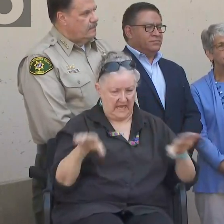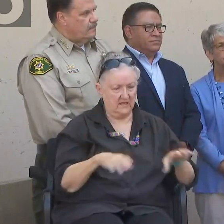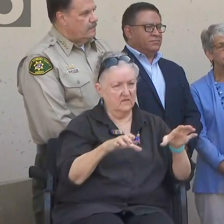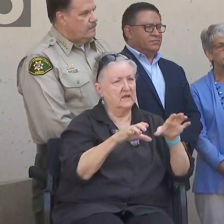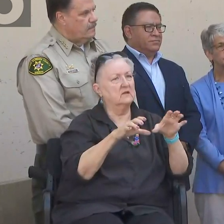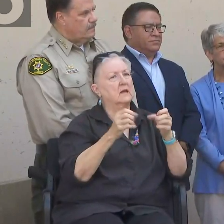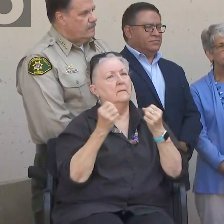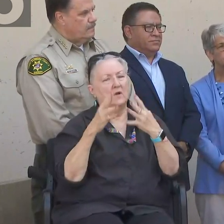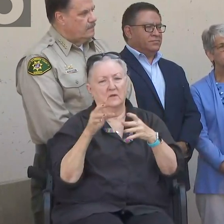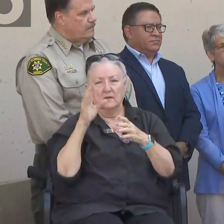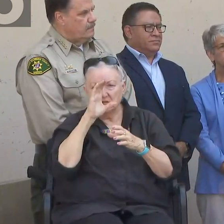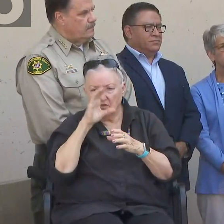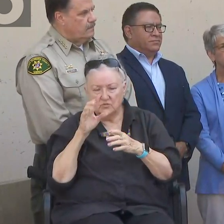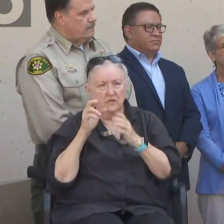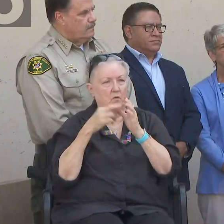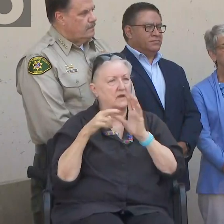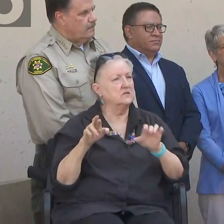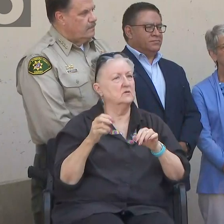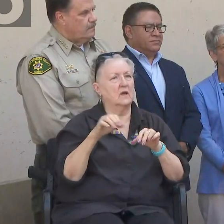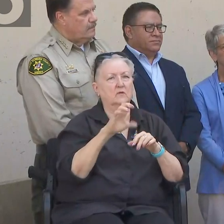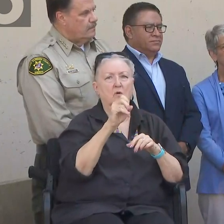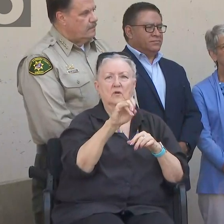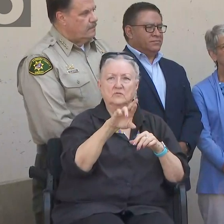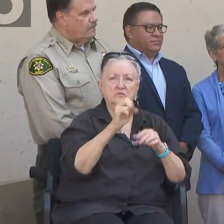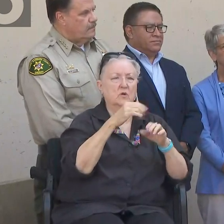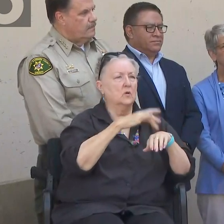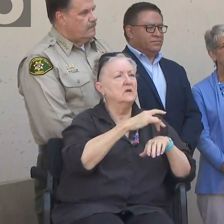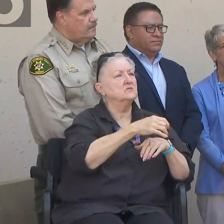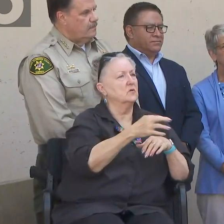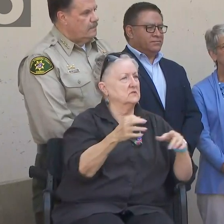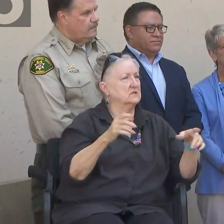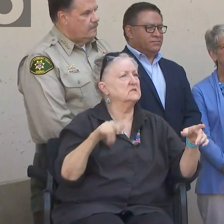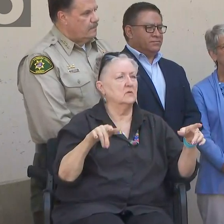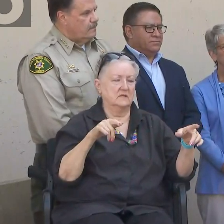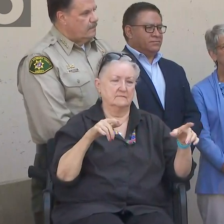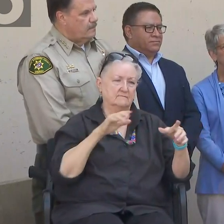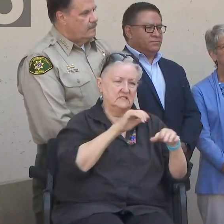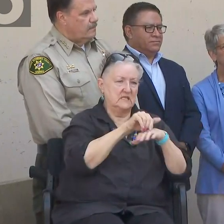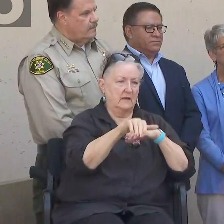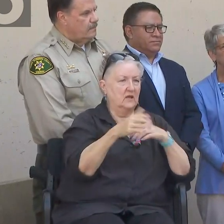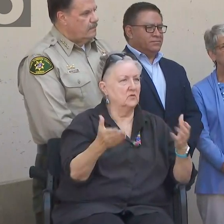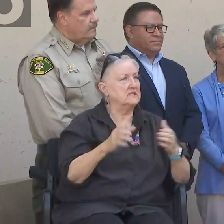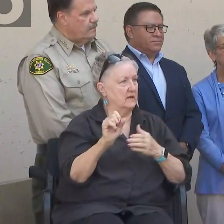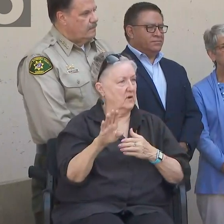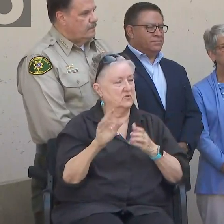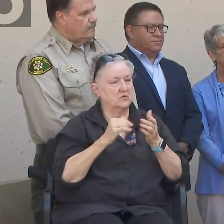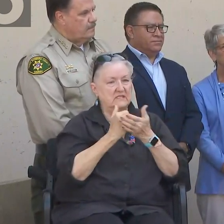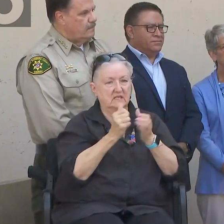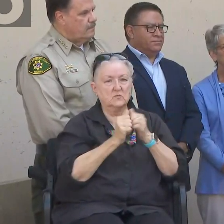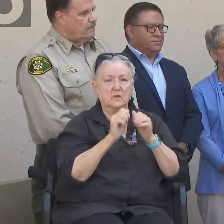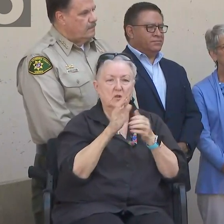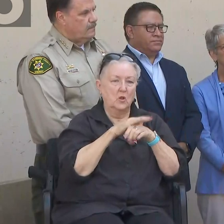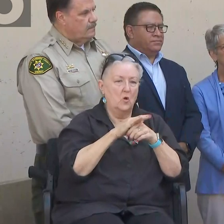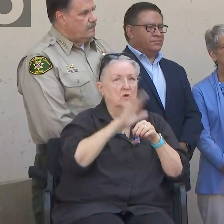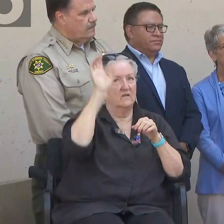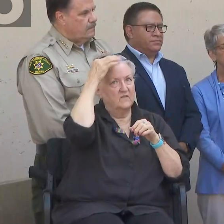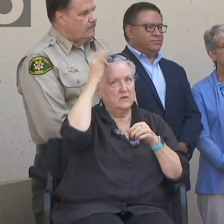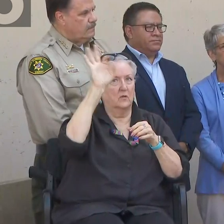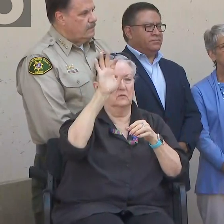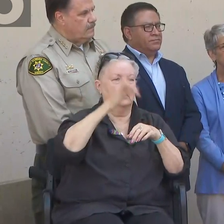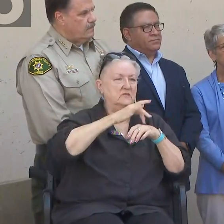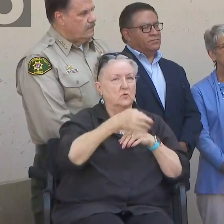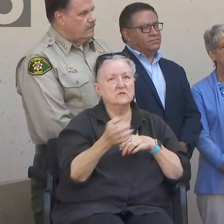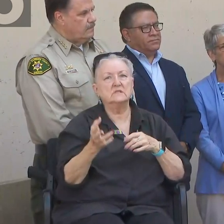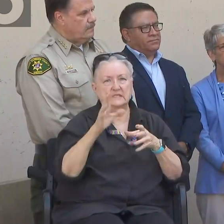and coroner's resources being immediately dispatched to Santa Barbara to assist with the local and federal resources actively engaged